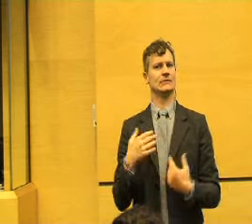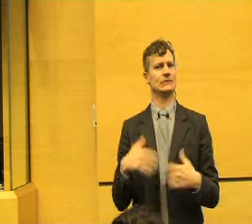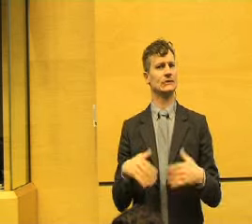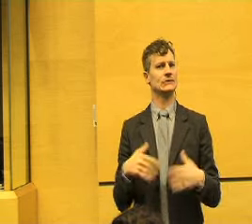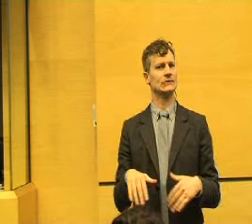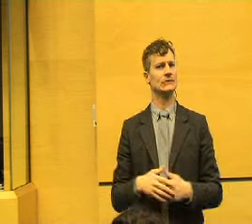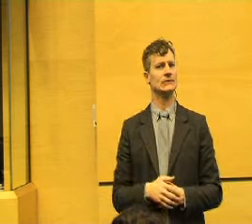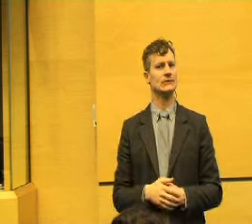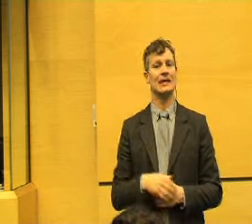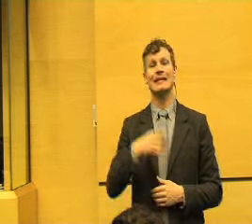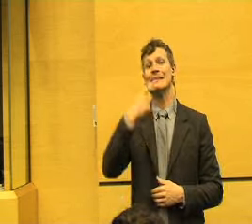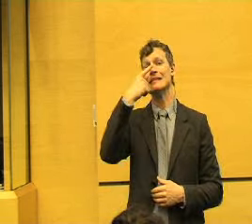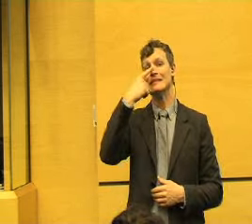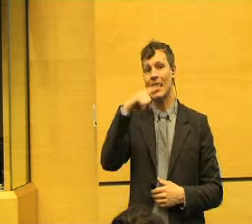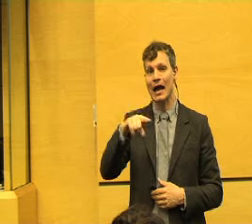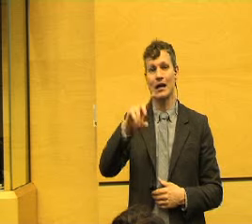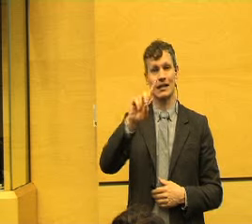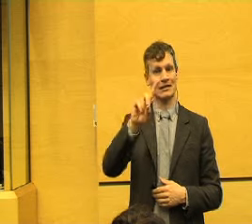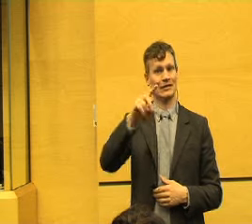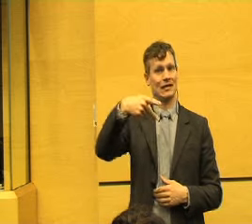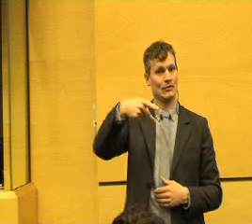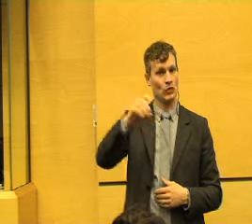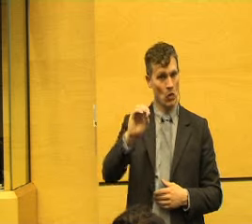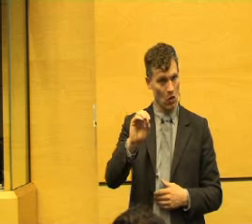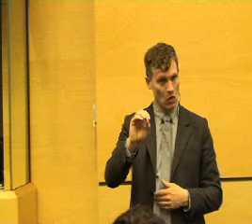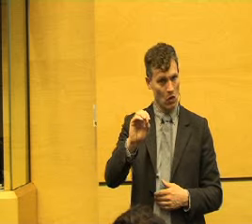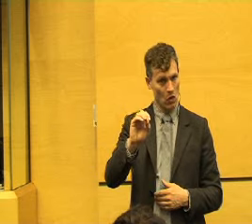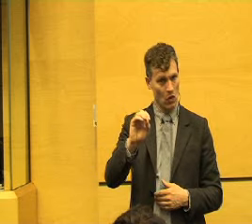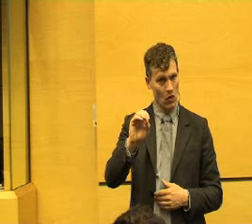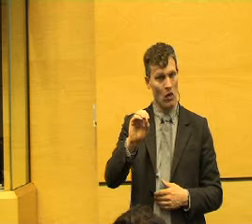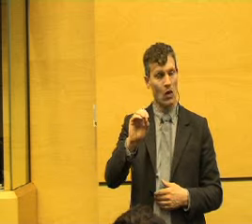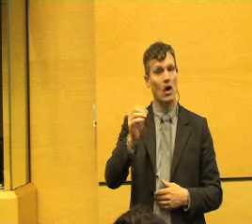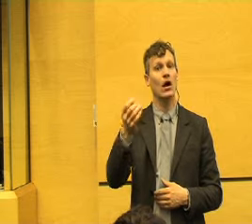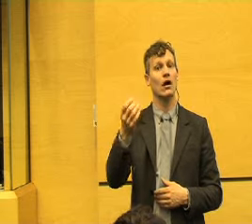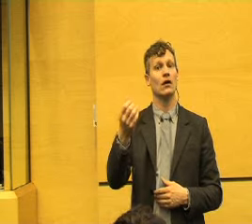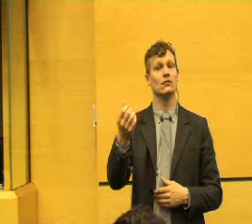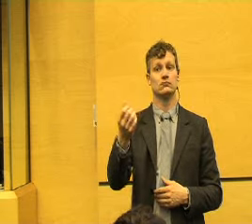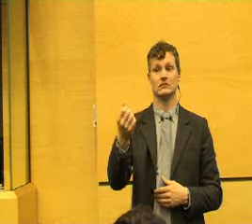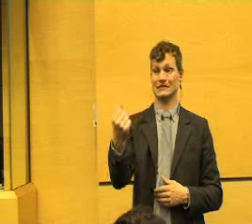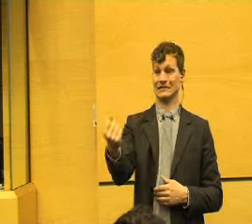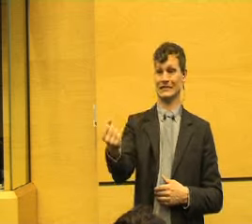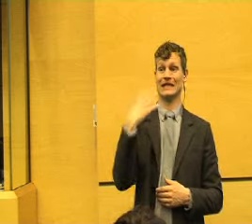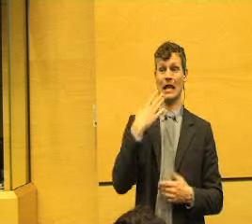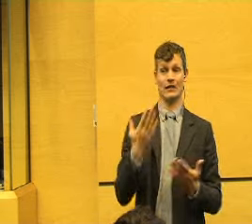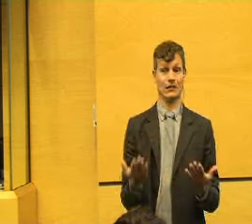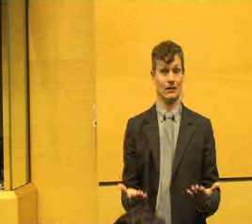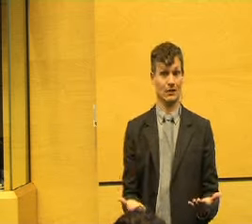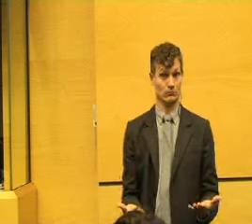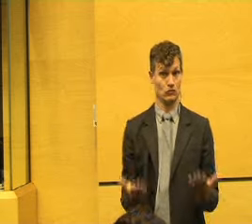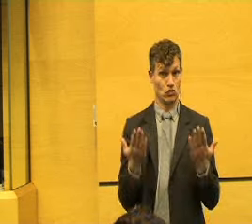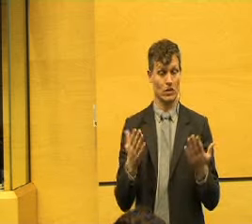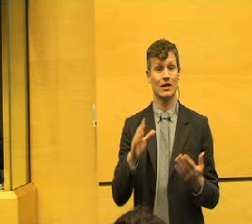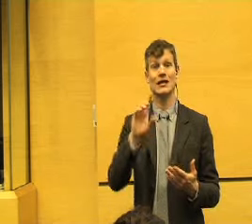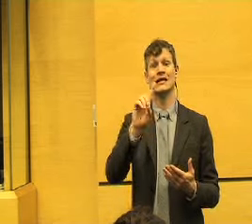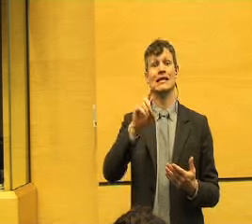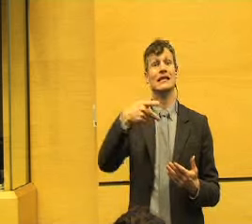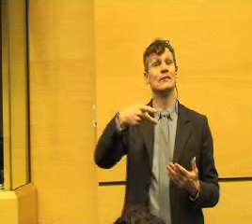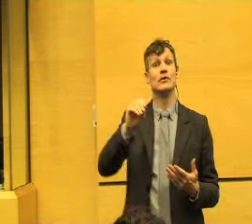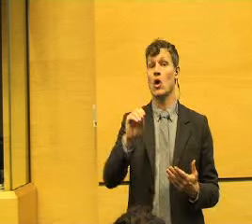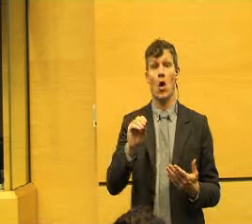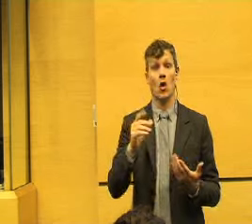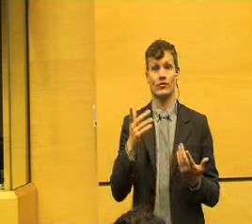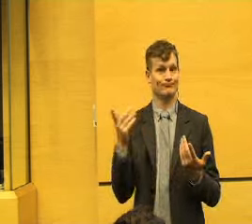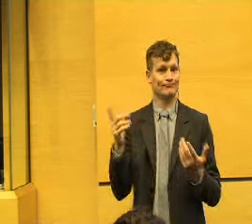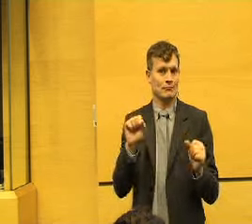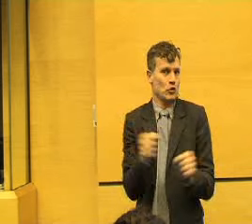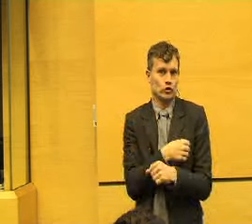the Thai DPOs which reached us this morning. And because DPOs are not allowed to speak in this